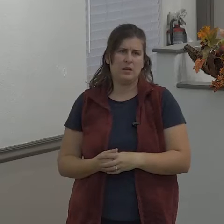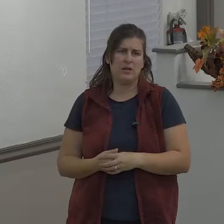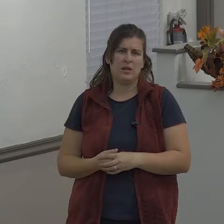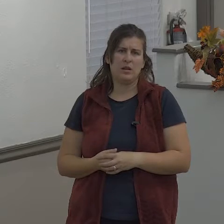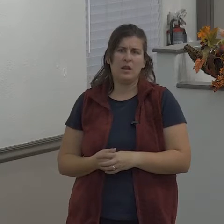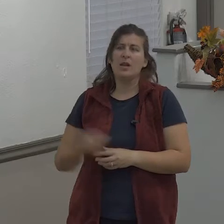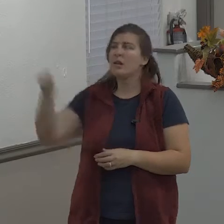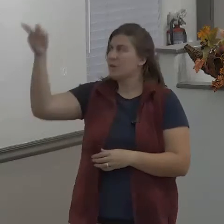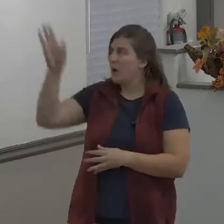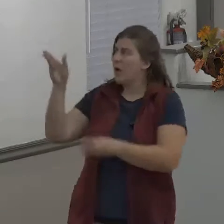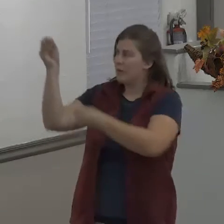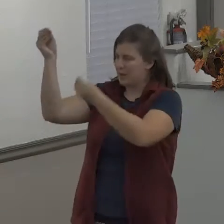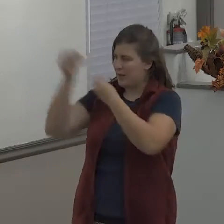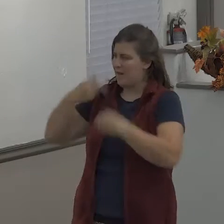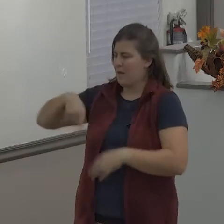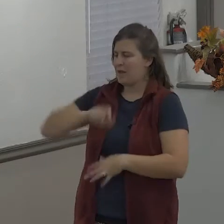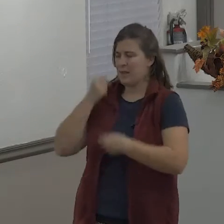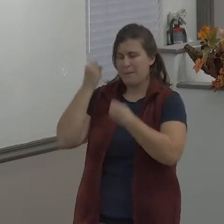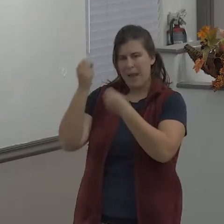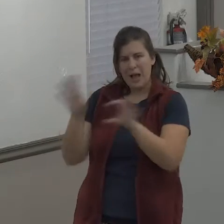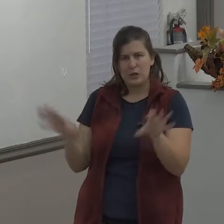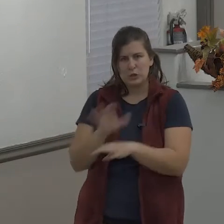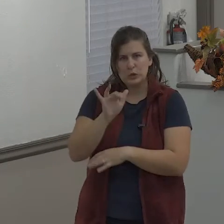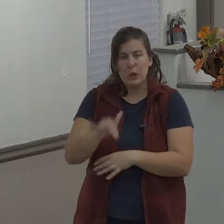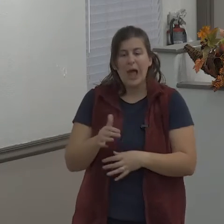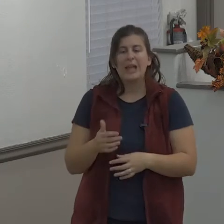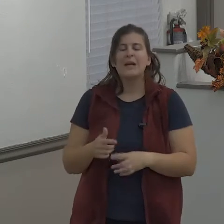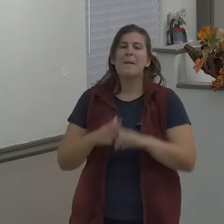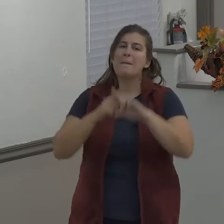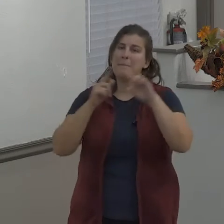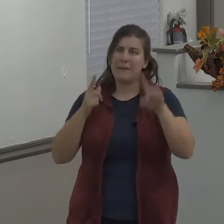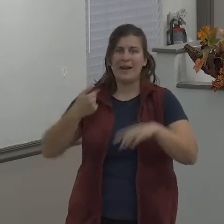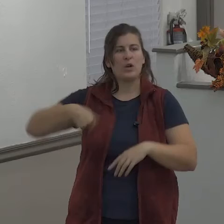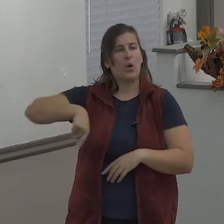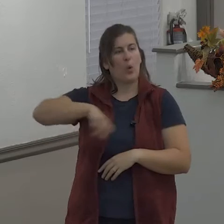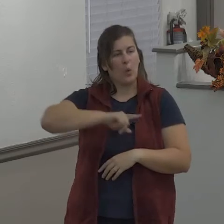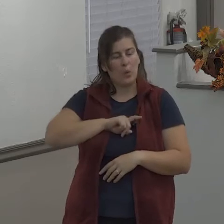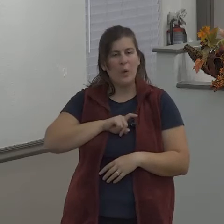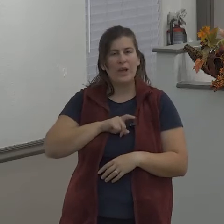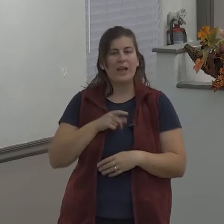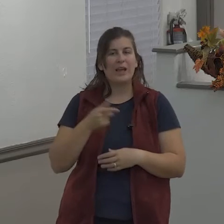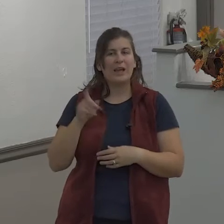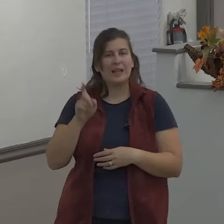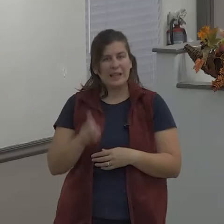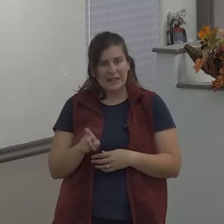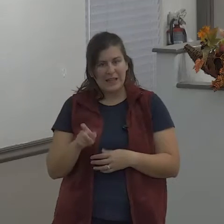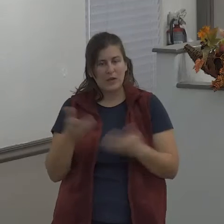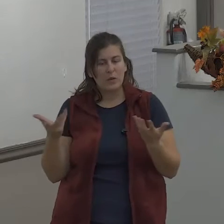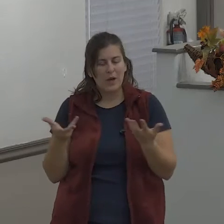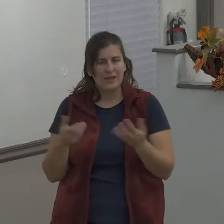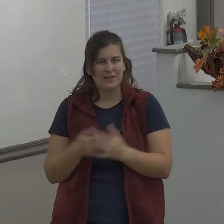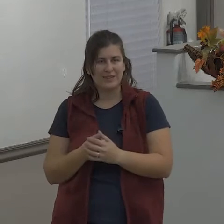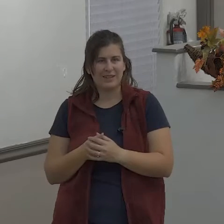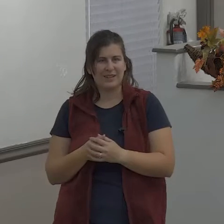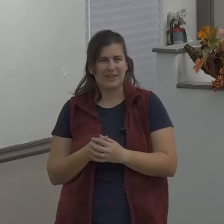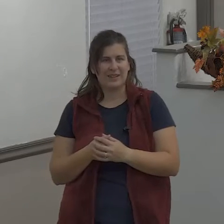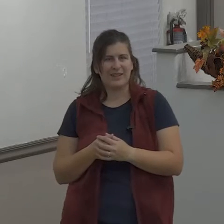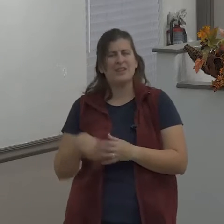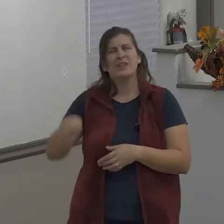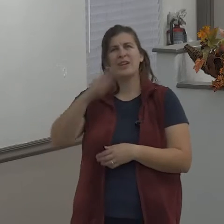And what He'll equip us and what He'll empower us to do. But you know something? You know,